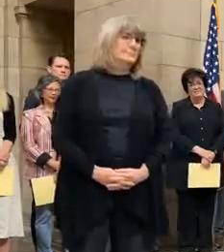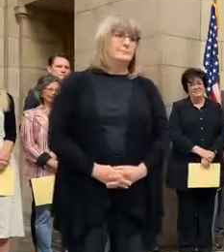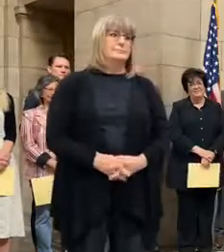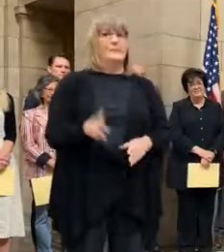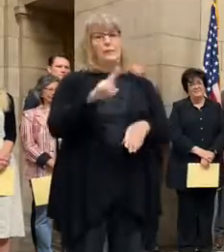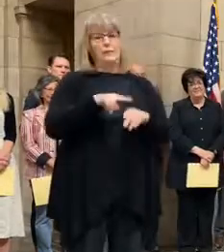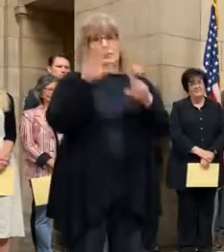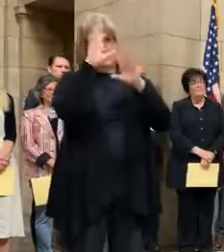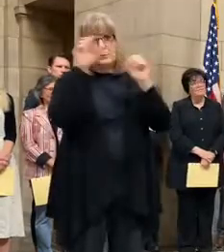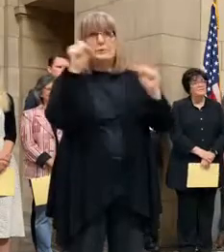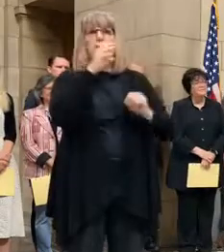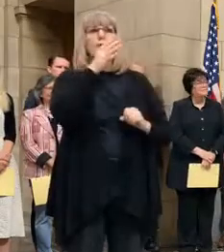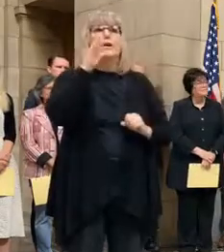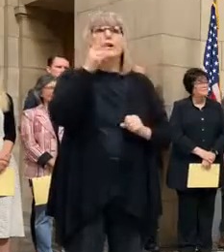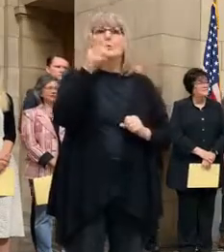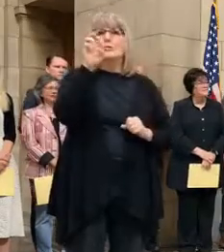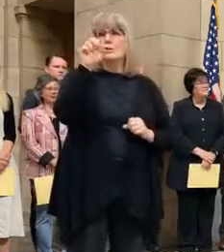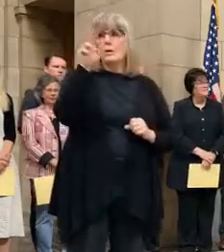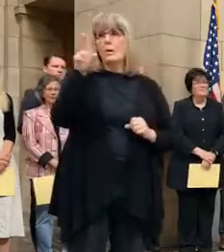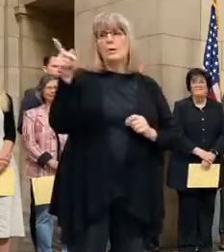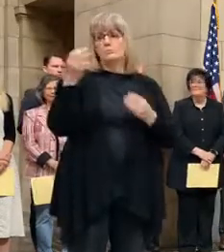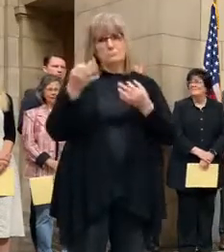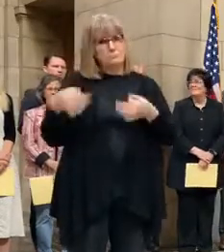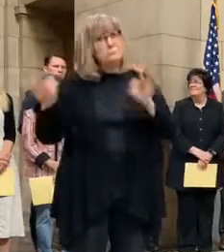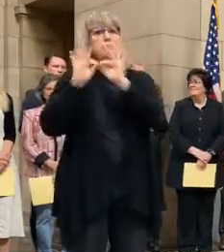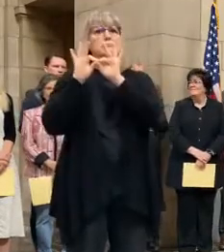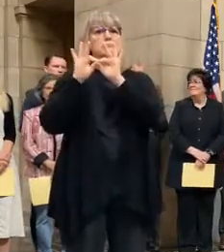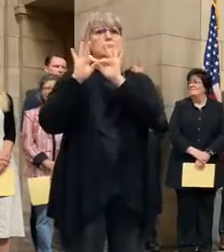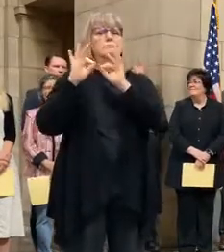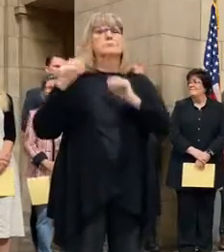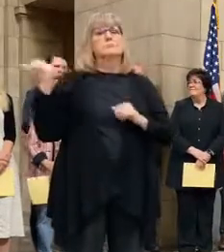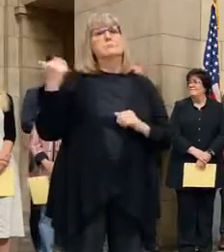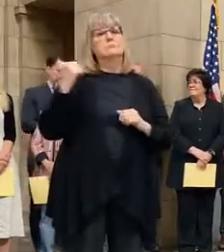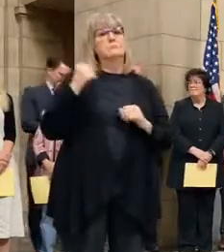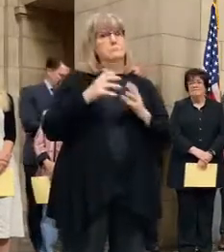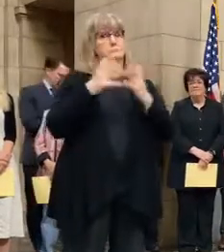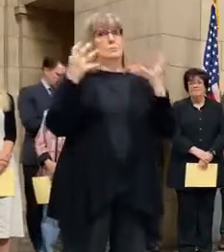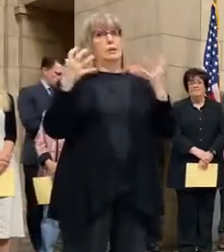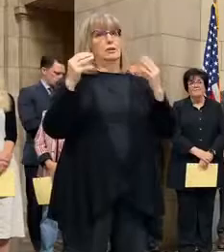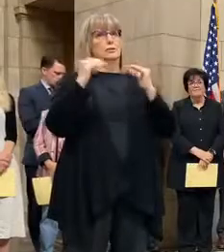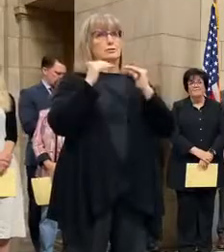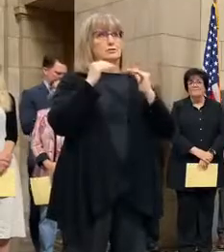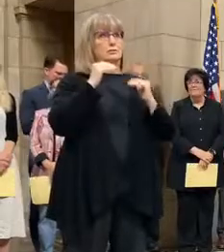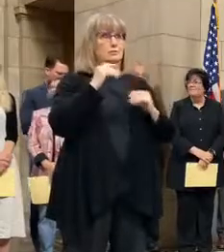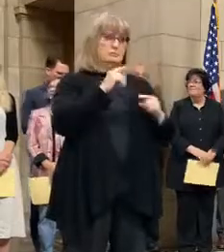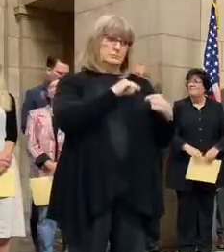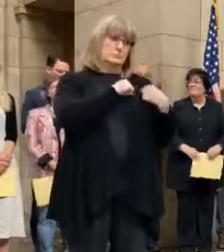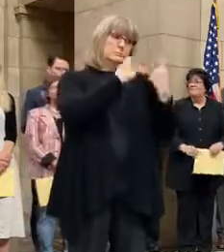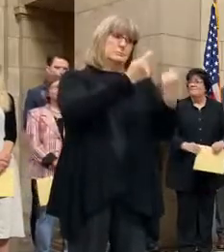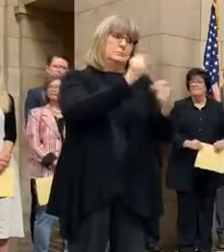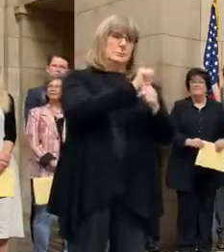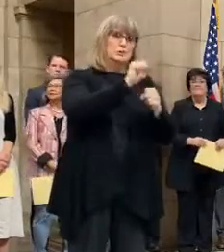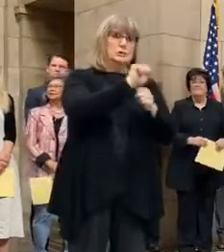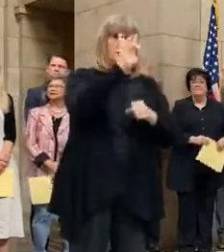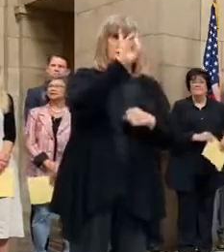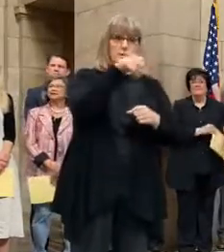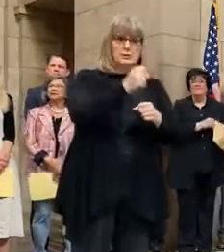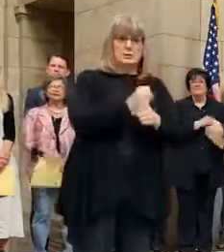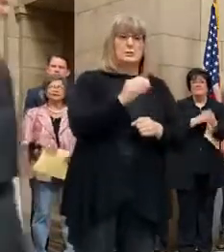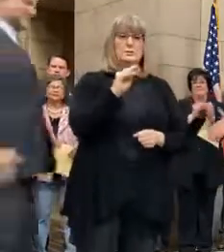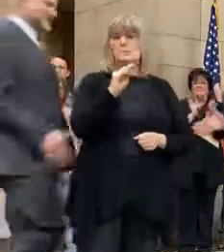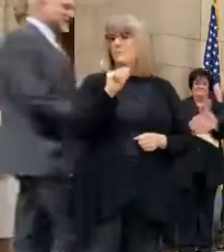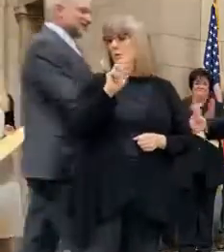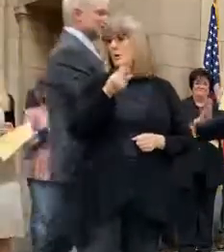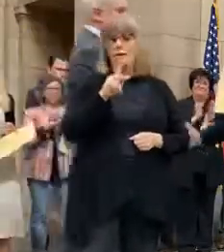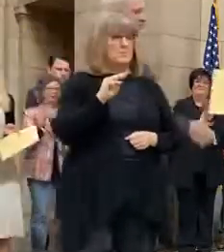And of course, president of the Farm Bureau, which was again instrumental in making all this happen, as much of the tax relief over the last several years. Mark